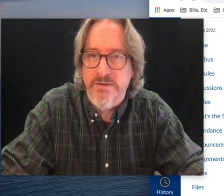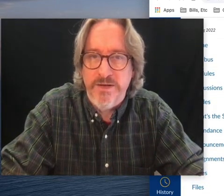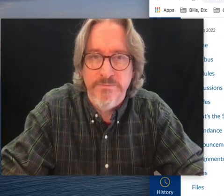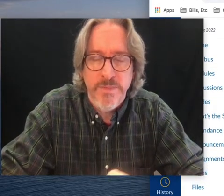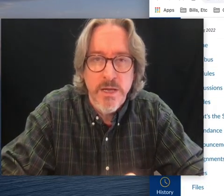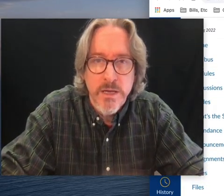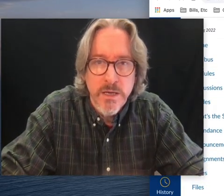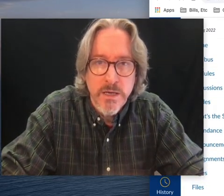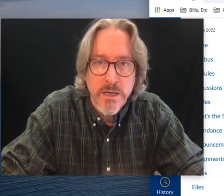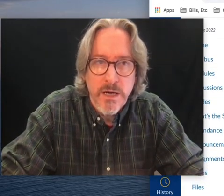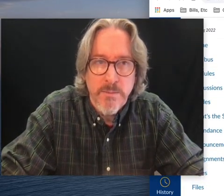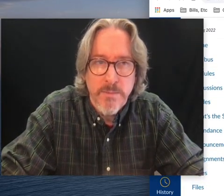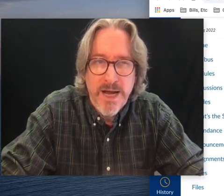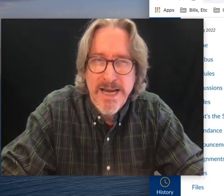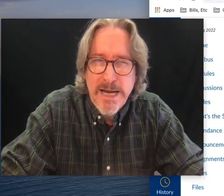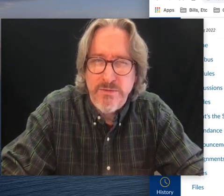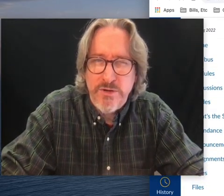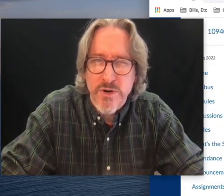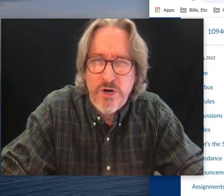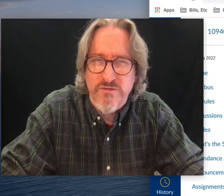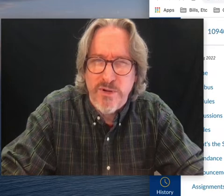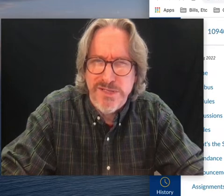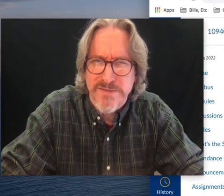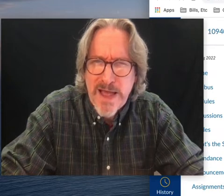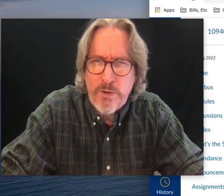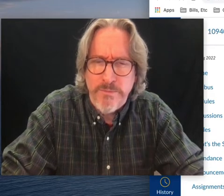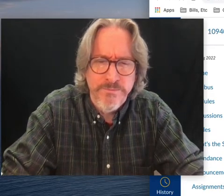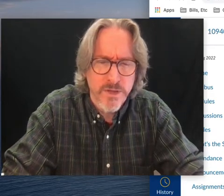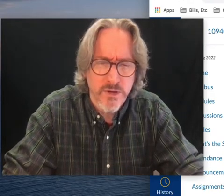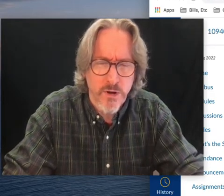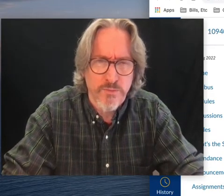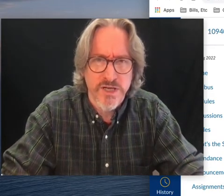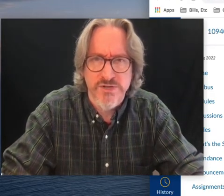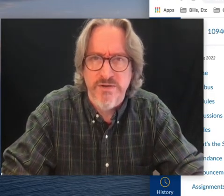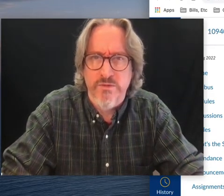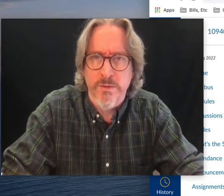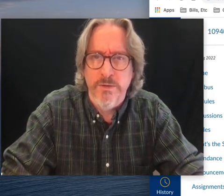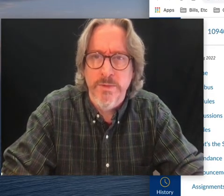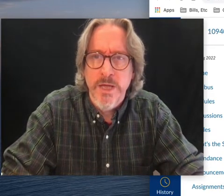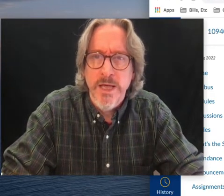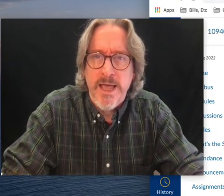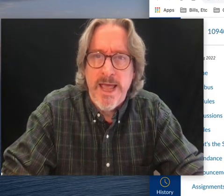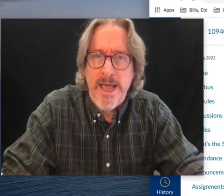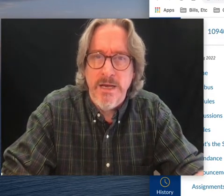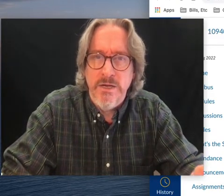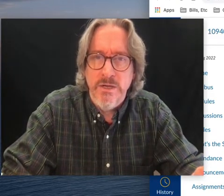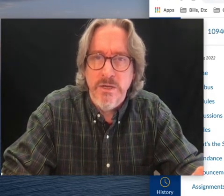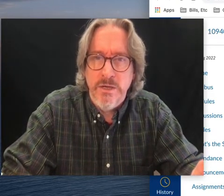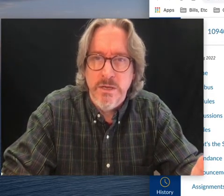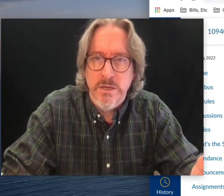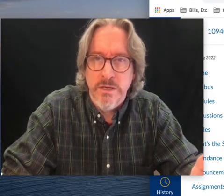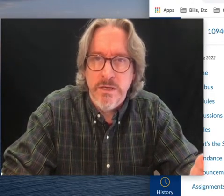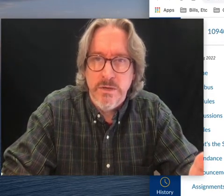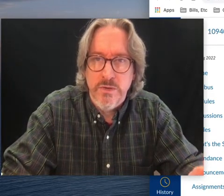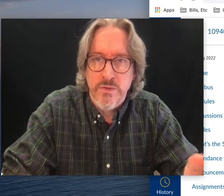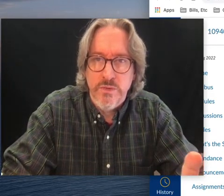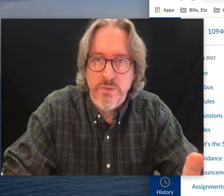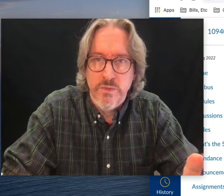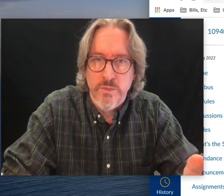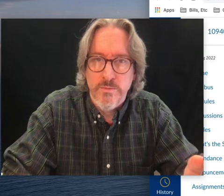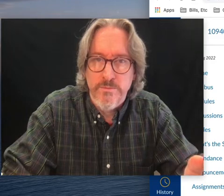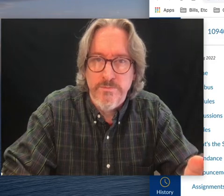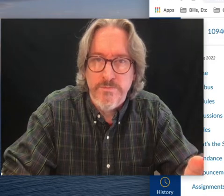kind of thing. Again, there are no curveballs in that one. They're all pretty straightforward. And